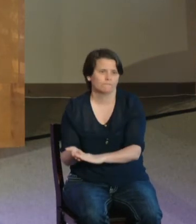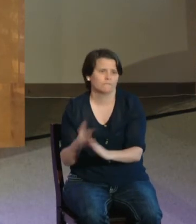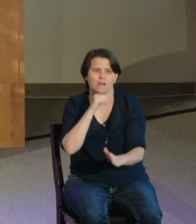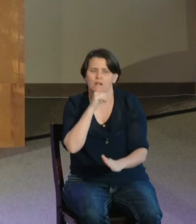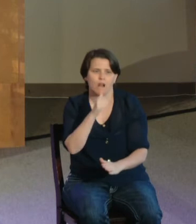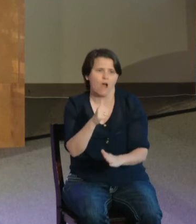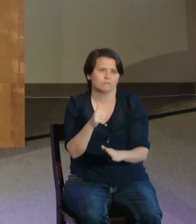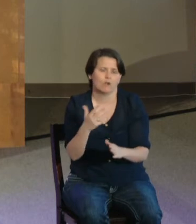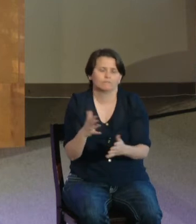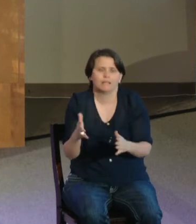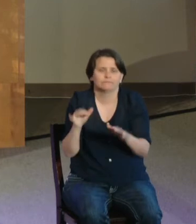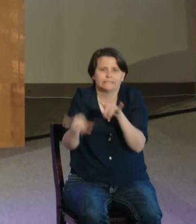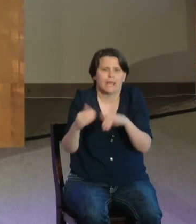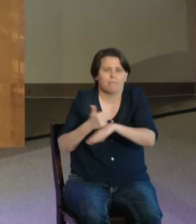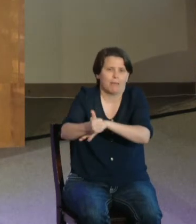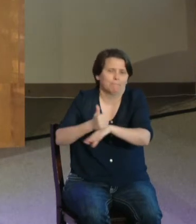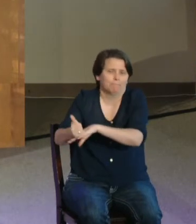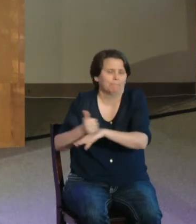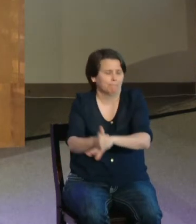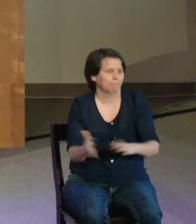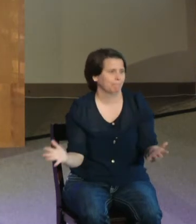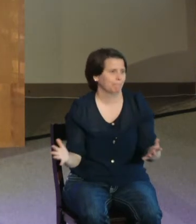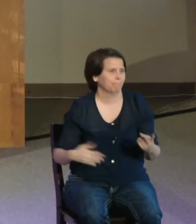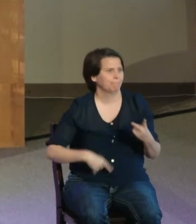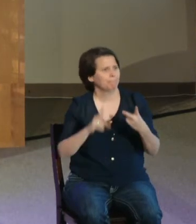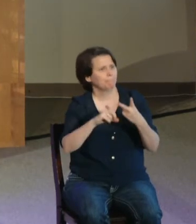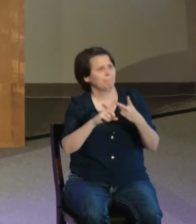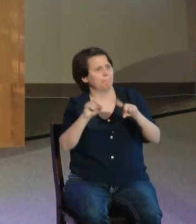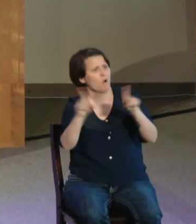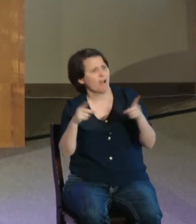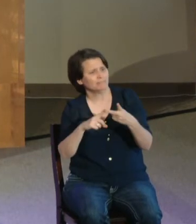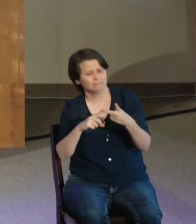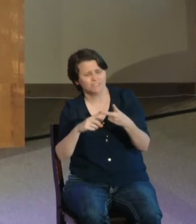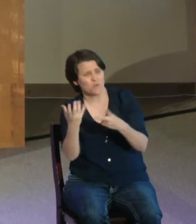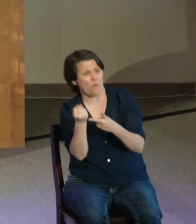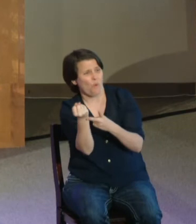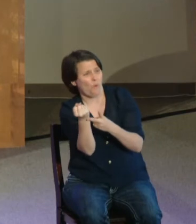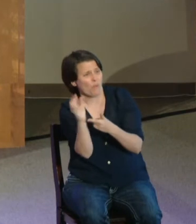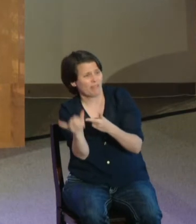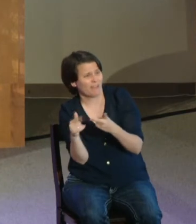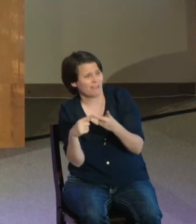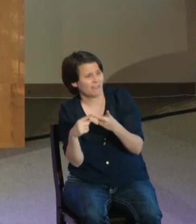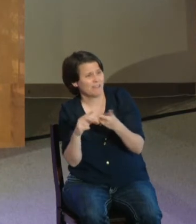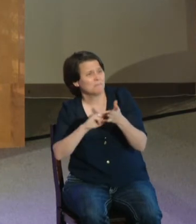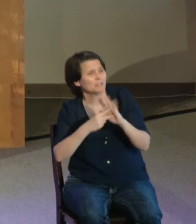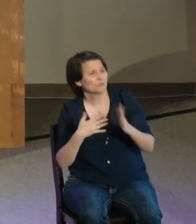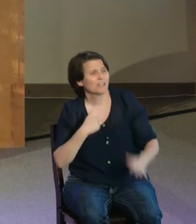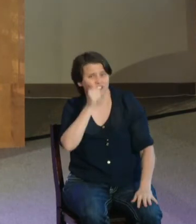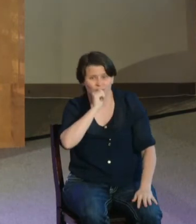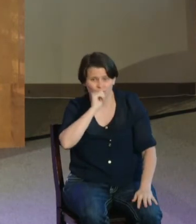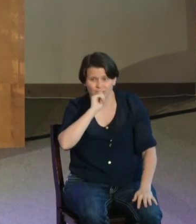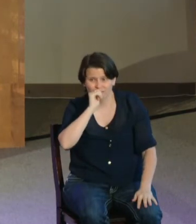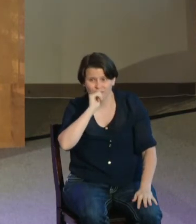But be aware that holding on to unforgiveness is suffering. And suffering is a choice.